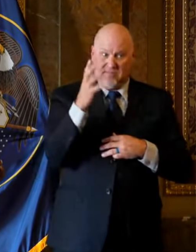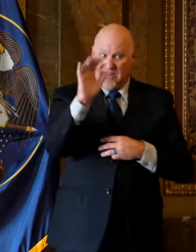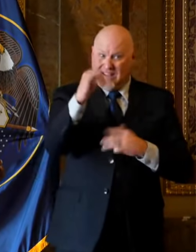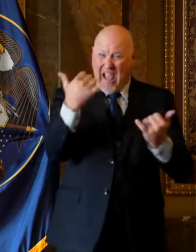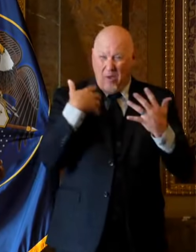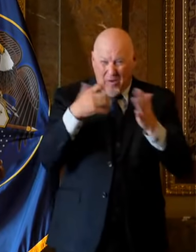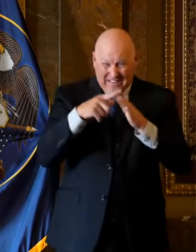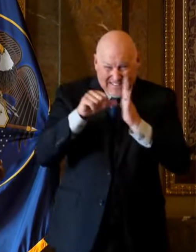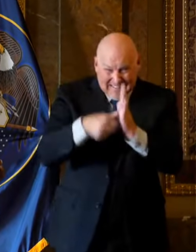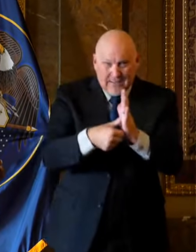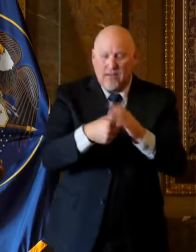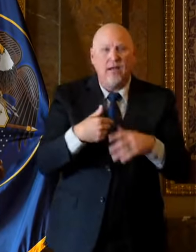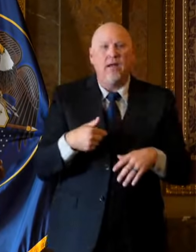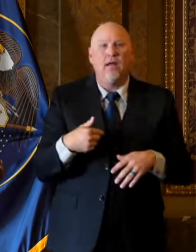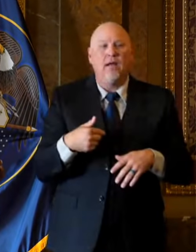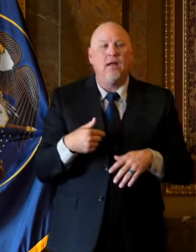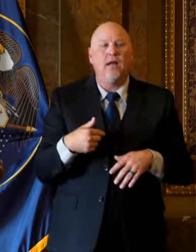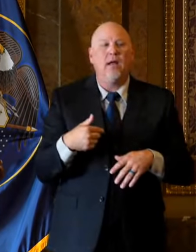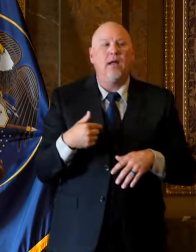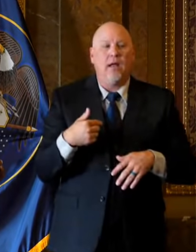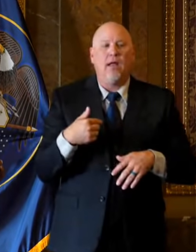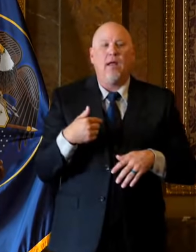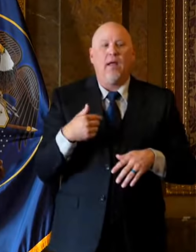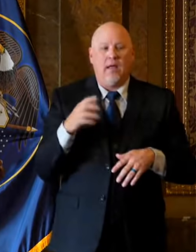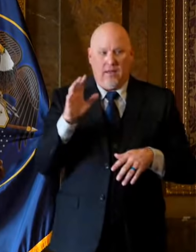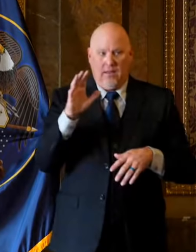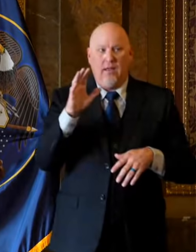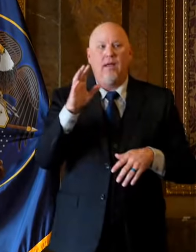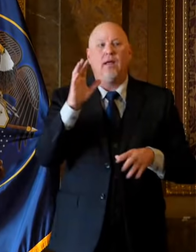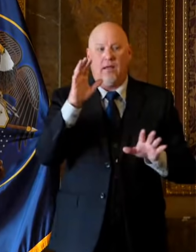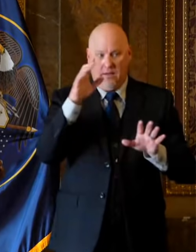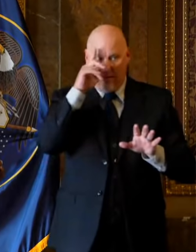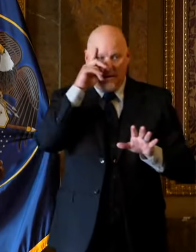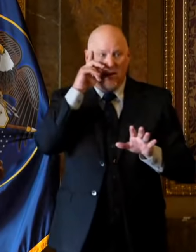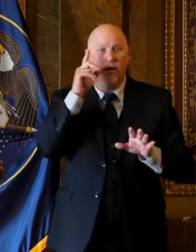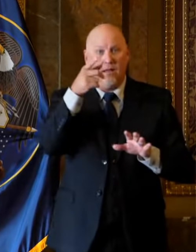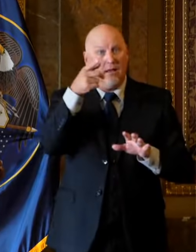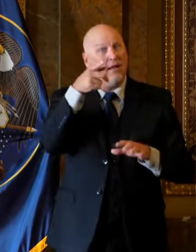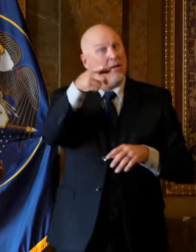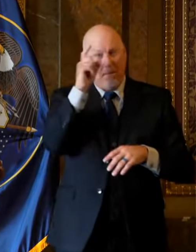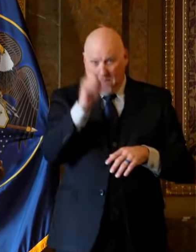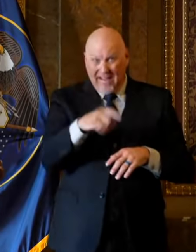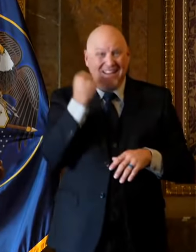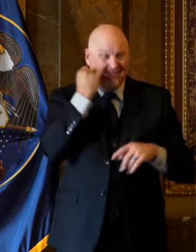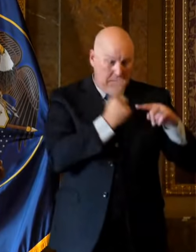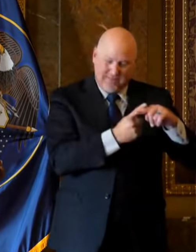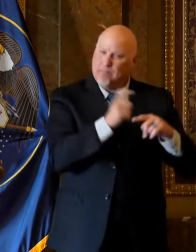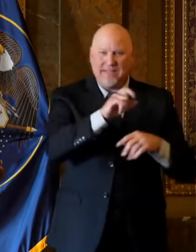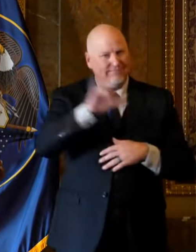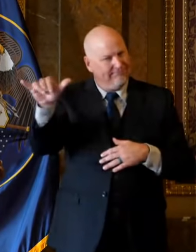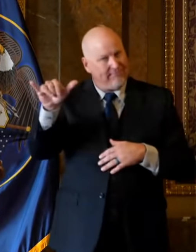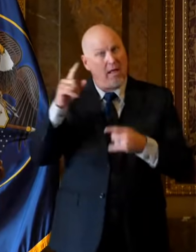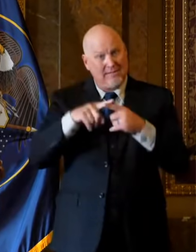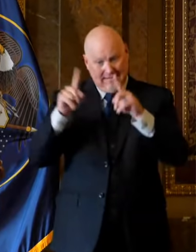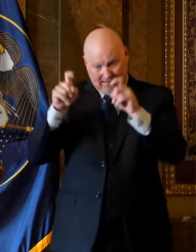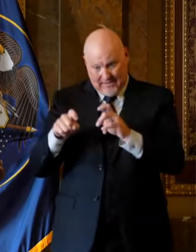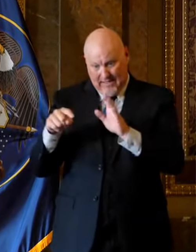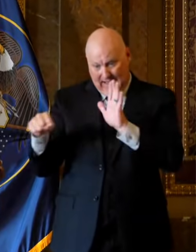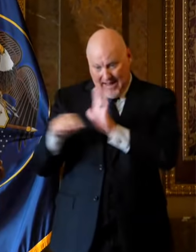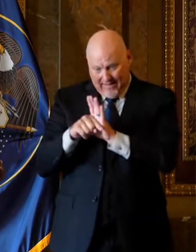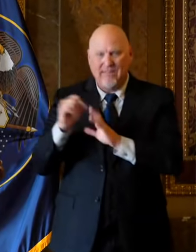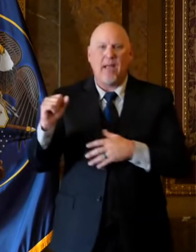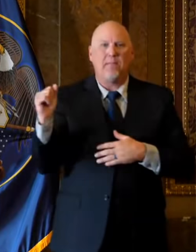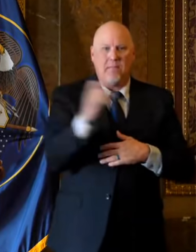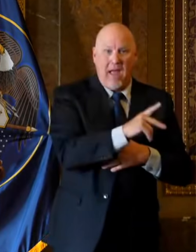negative COVID-19 test in order to return to in-person learning. So while we